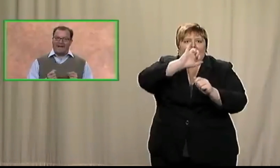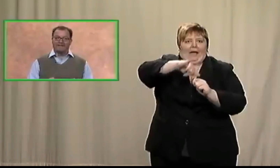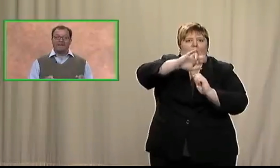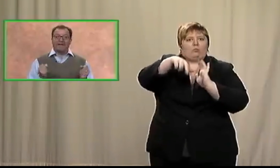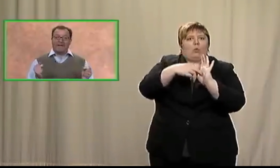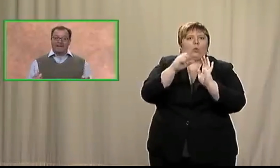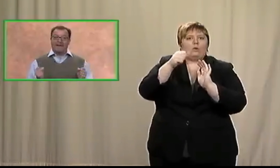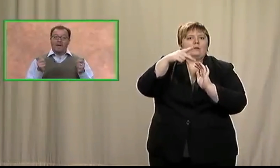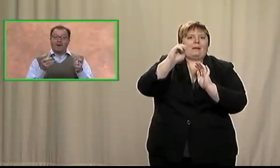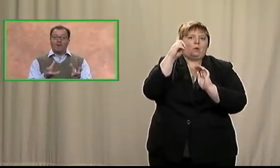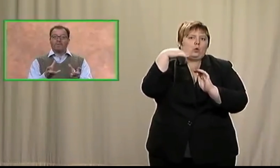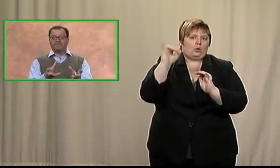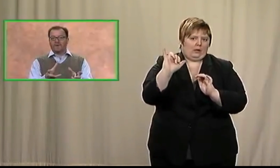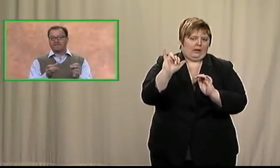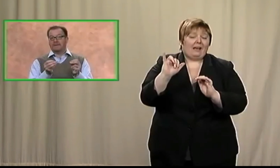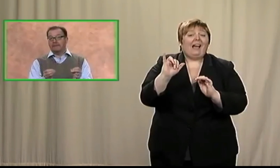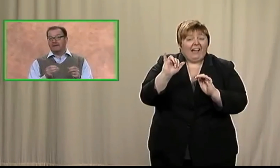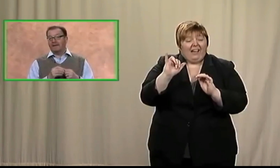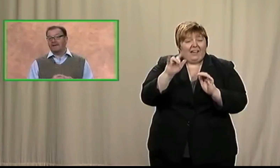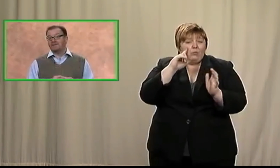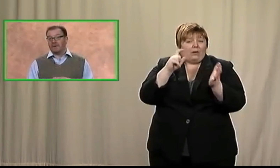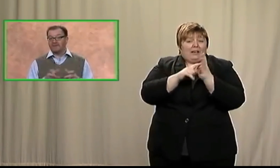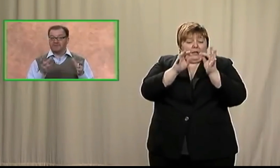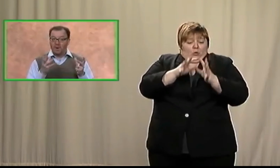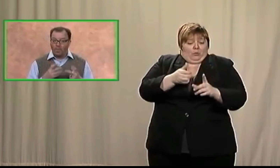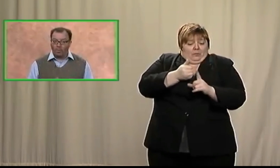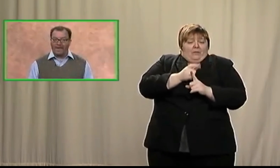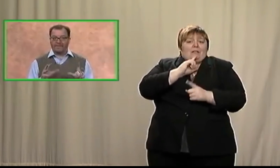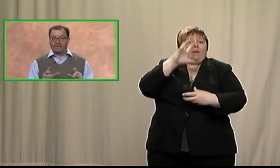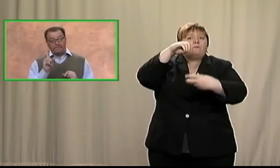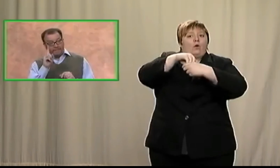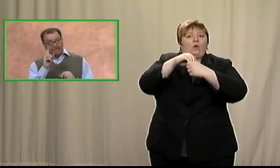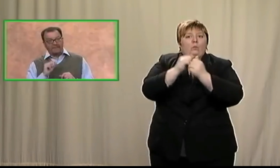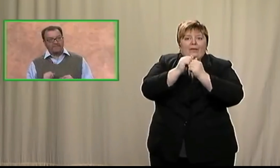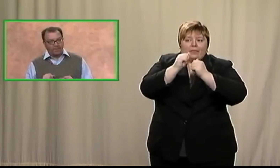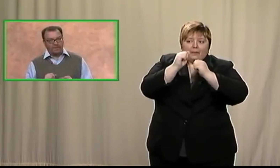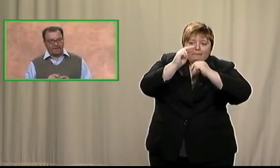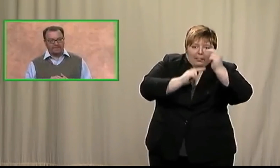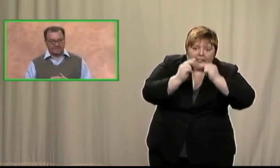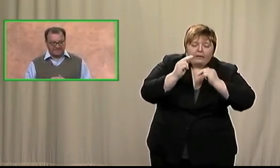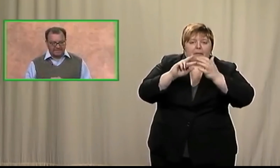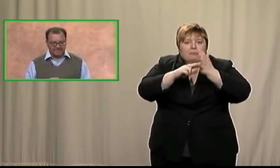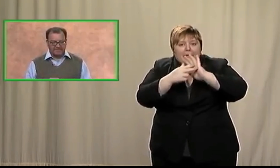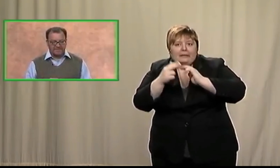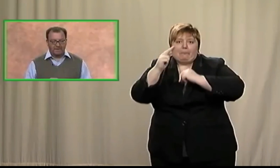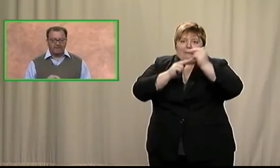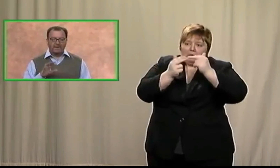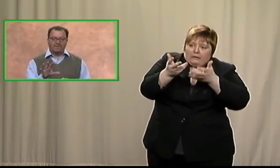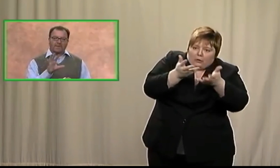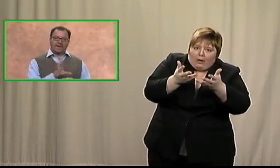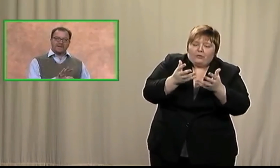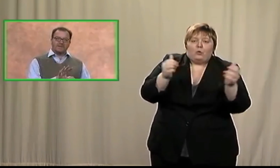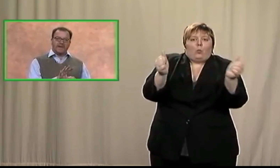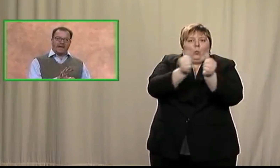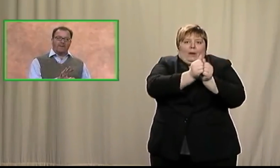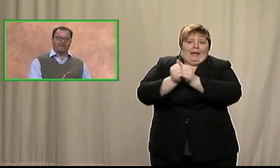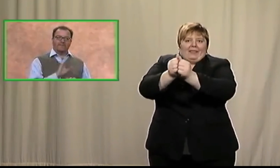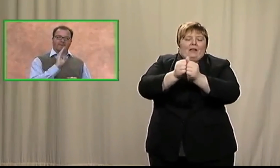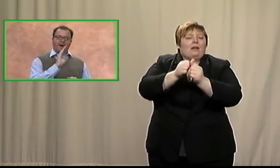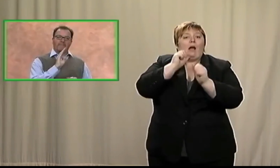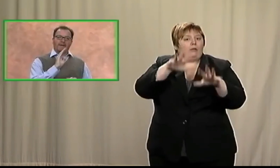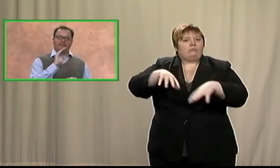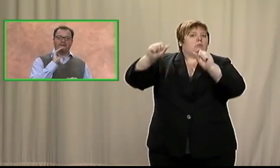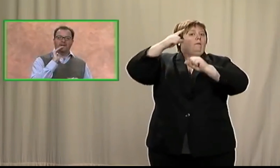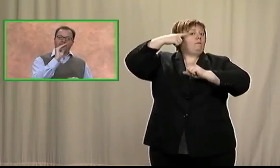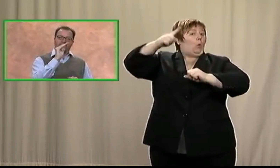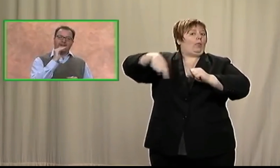interpreter has in co-constructing meaning and interaction with, but not for, the other participants. So what I'd like to do now is we'll